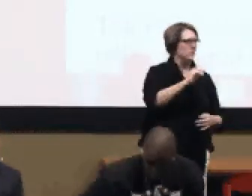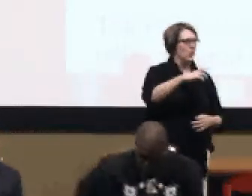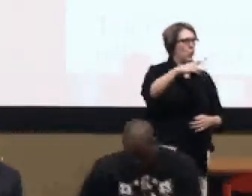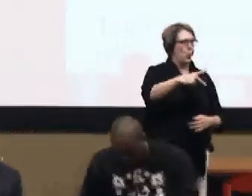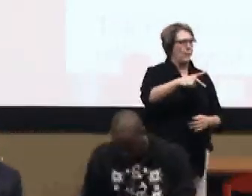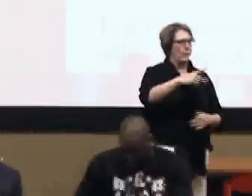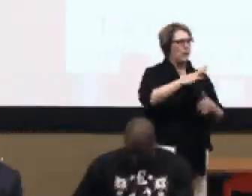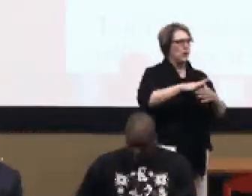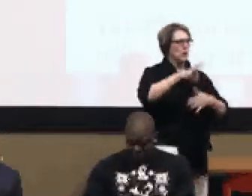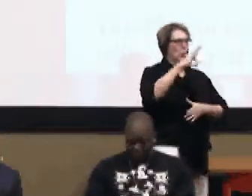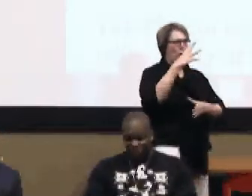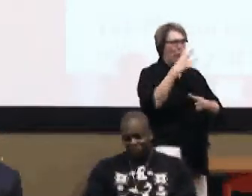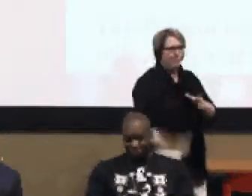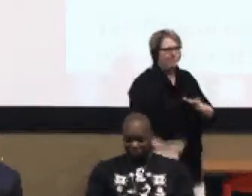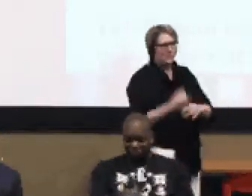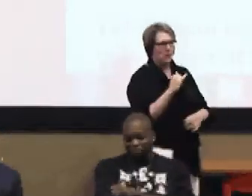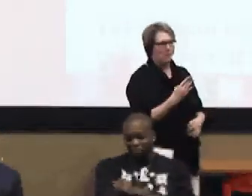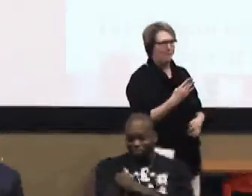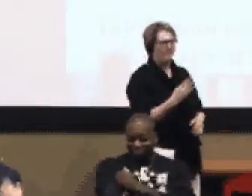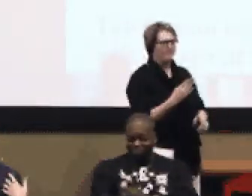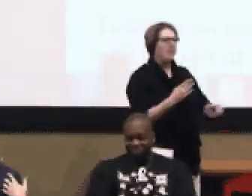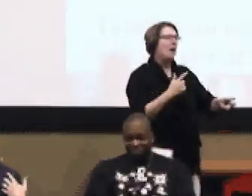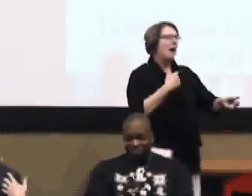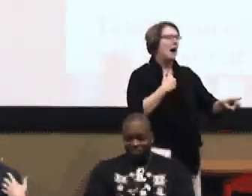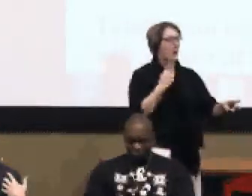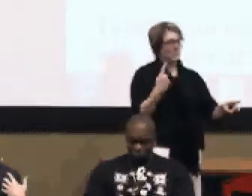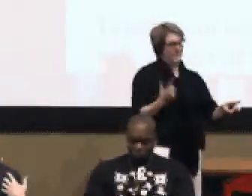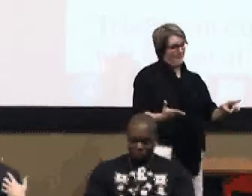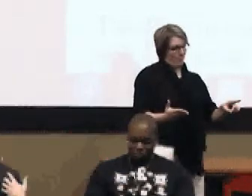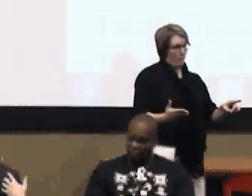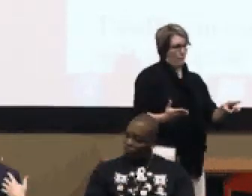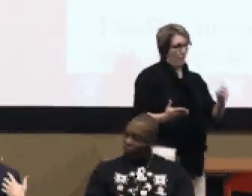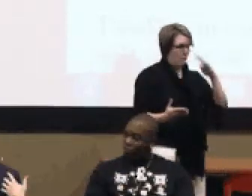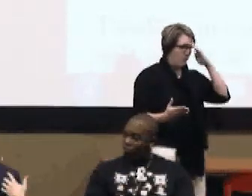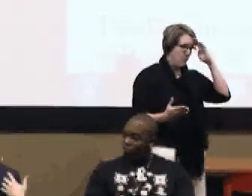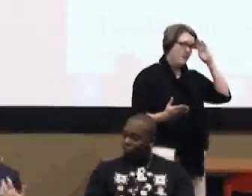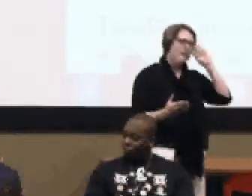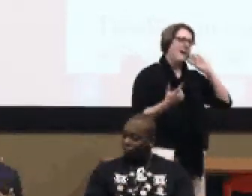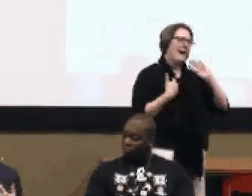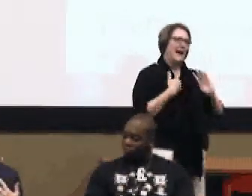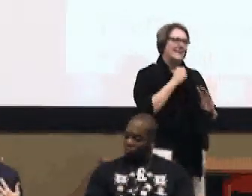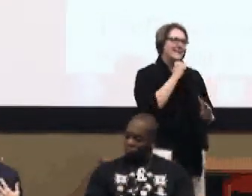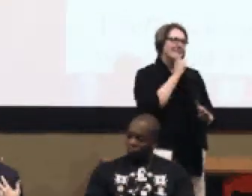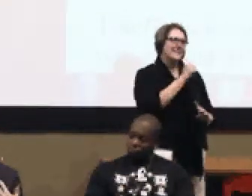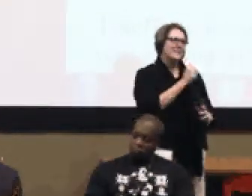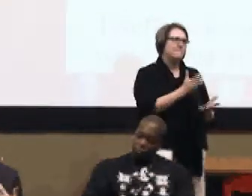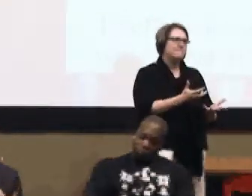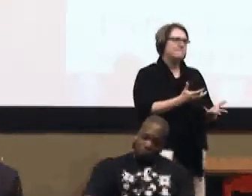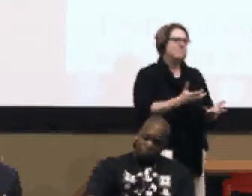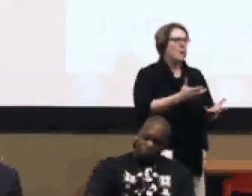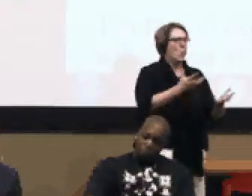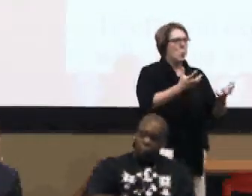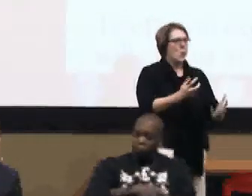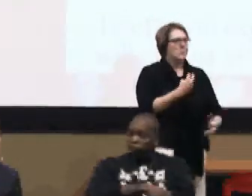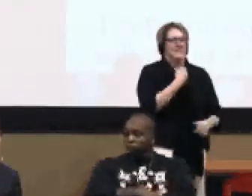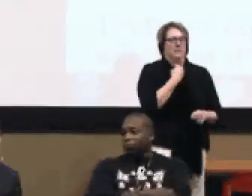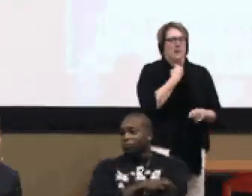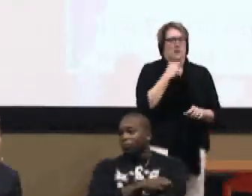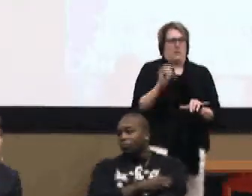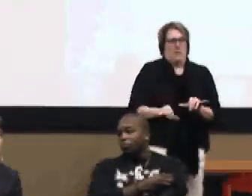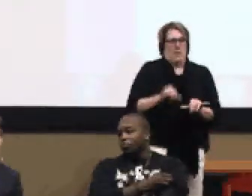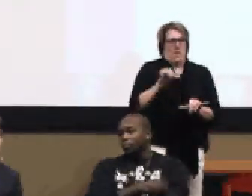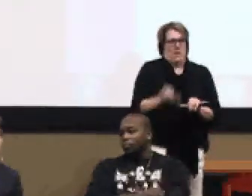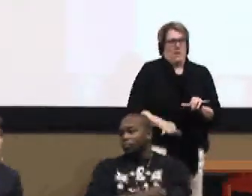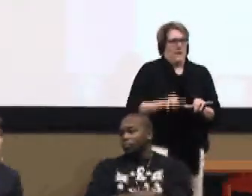soul-sucking job. And it was there that I realized that, I didn't want to be stuck in this